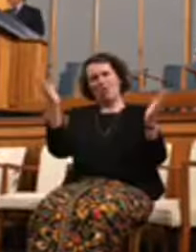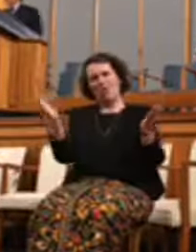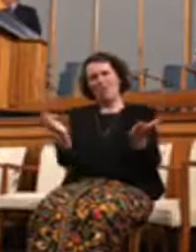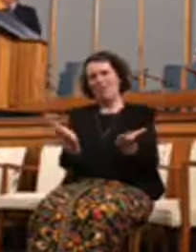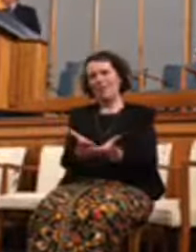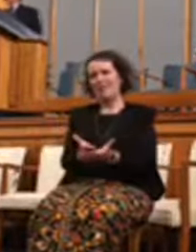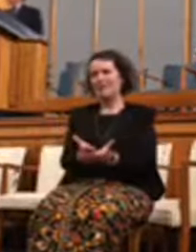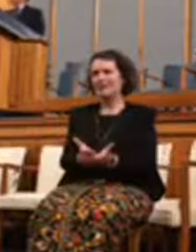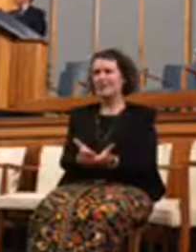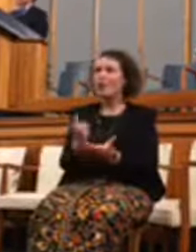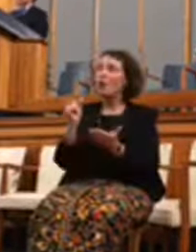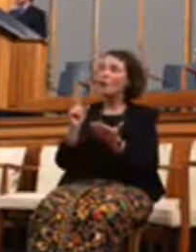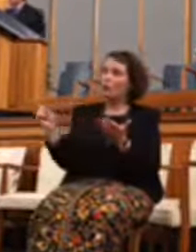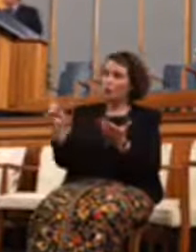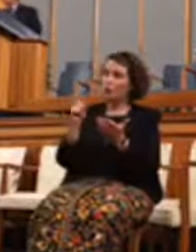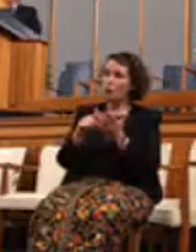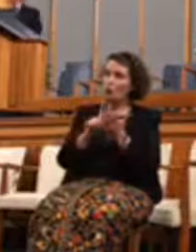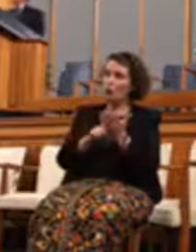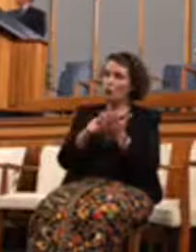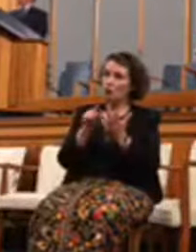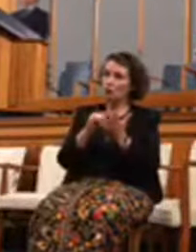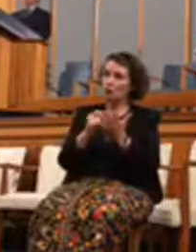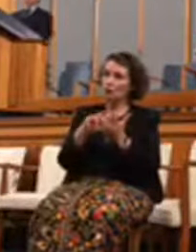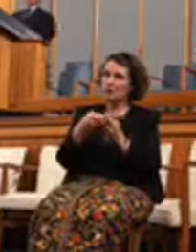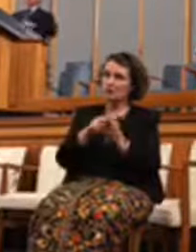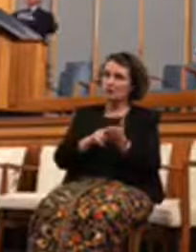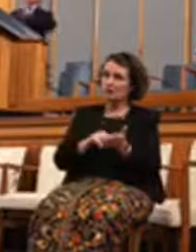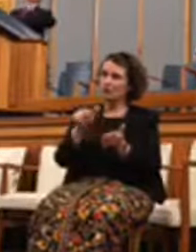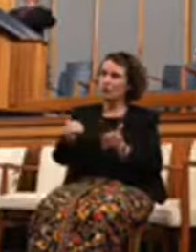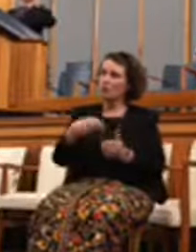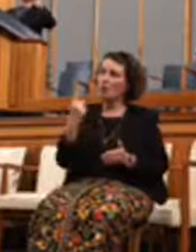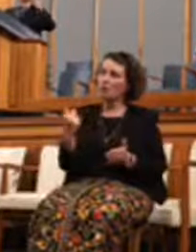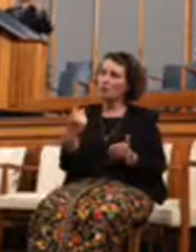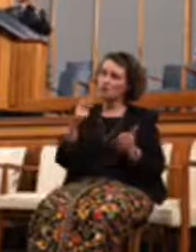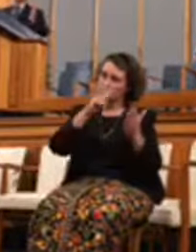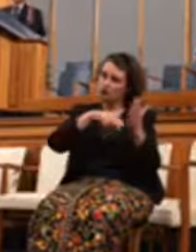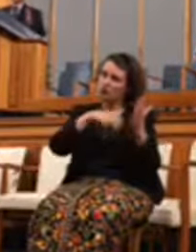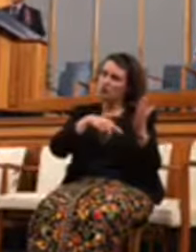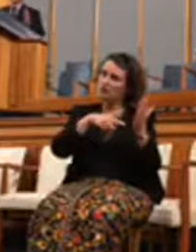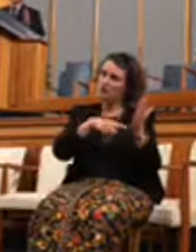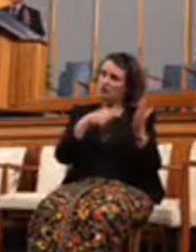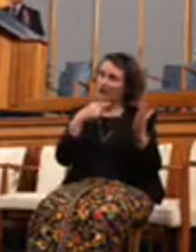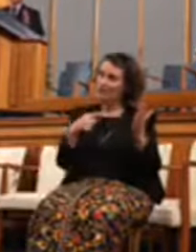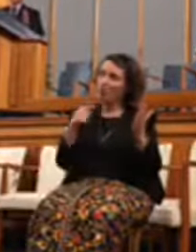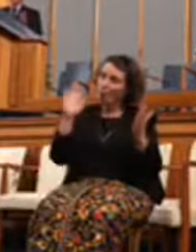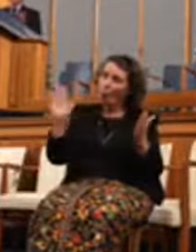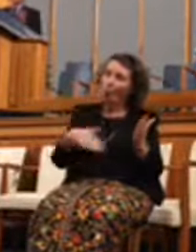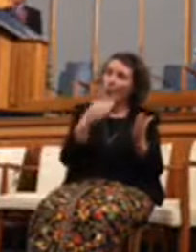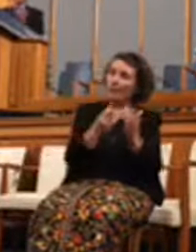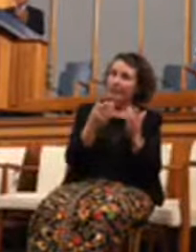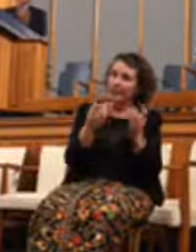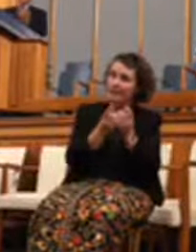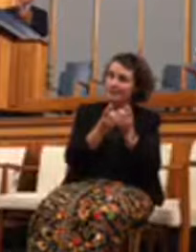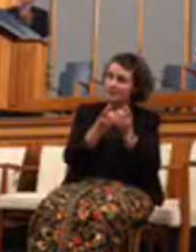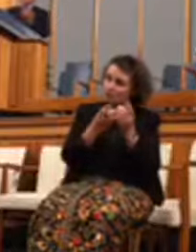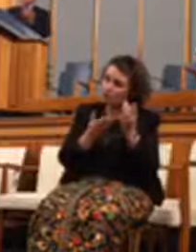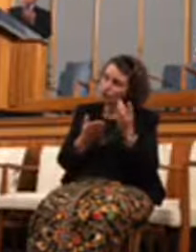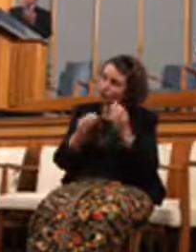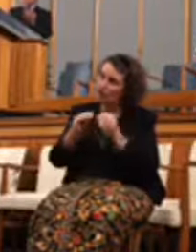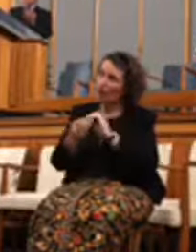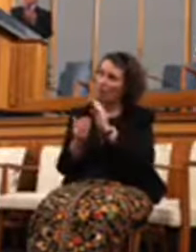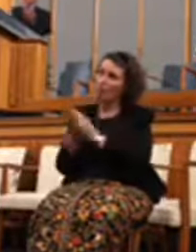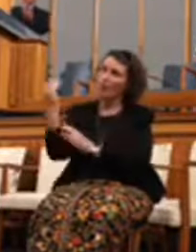read Colossians chapter 1 again, Christ is the creator. You know, all things have been created by him, and it's interesting there,